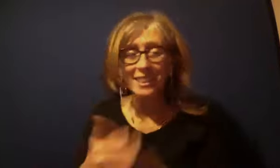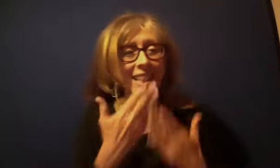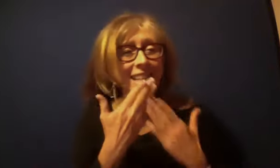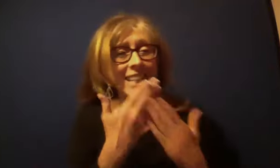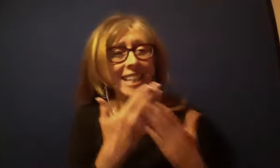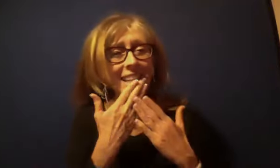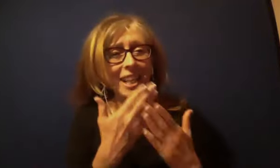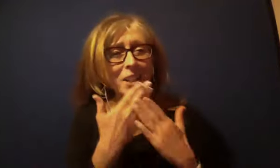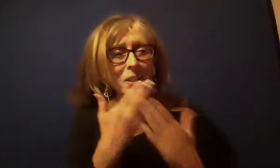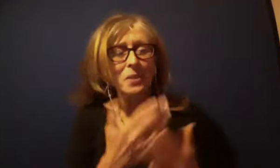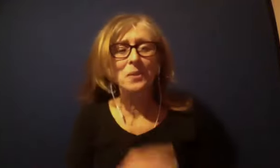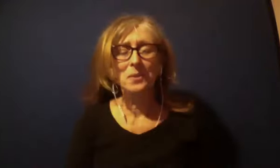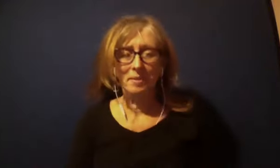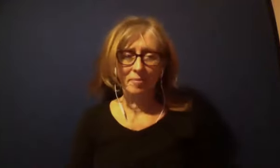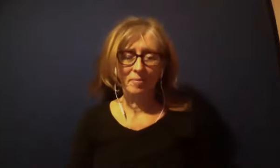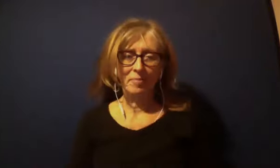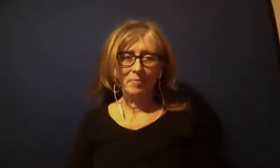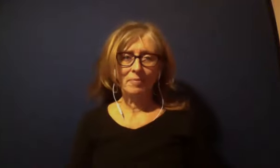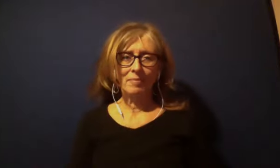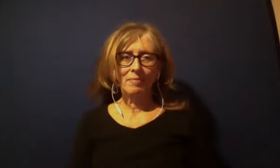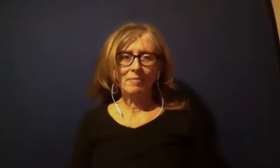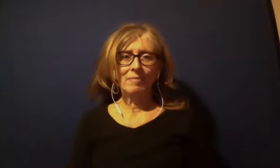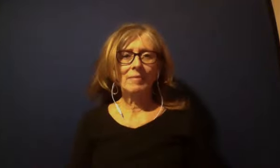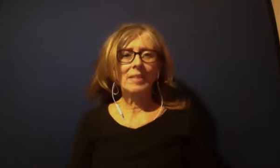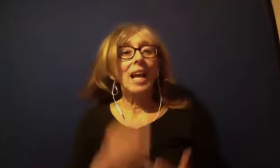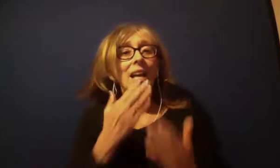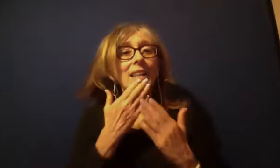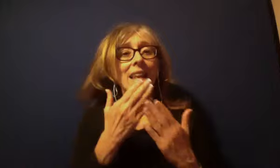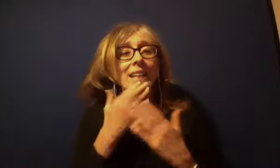you, Mandy. Thank you for letting me share. Thanks, Evie.